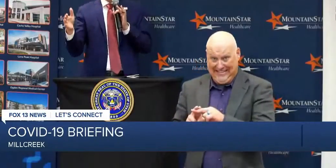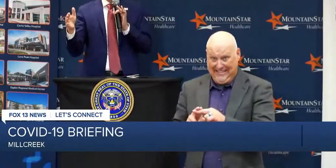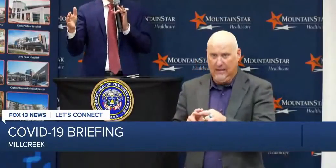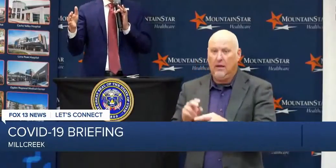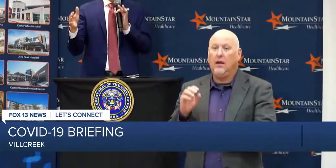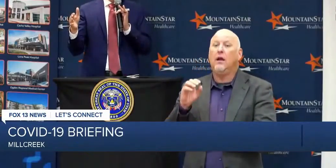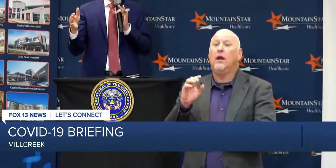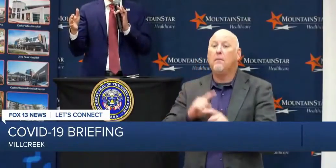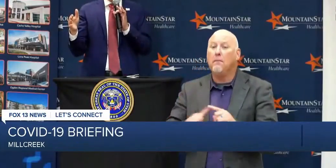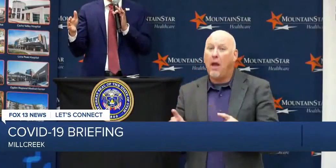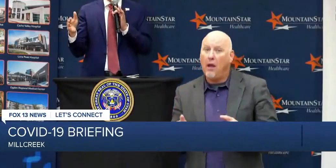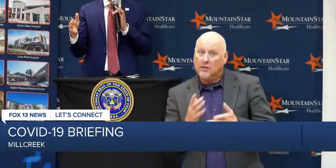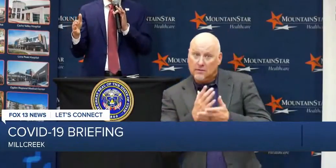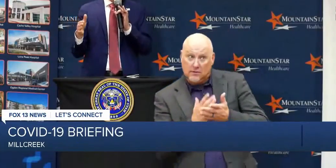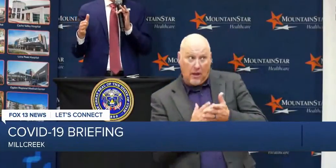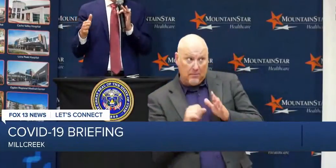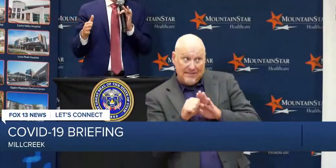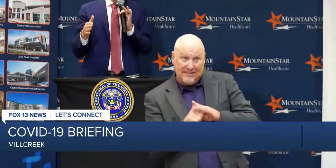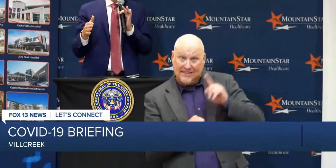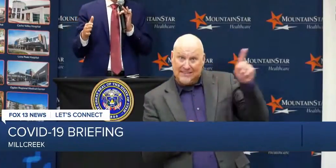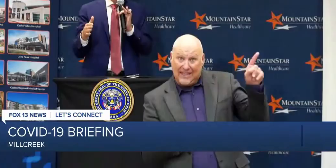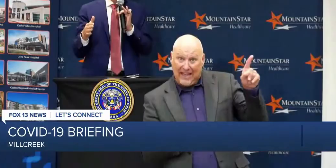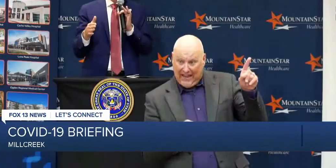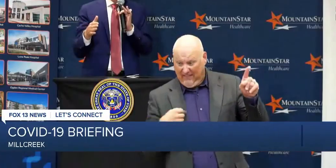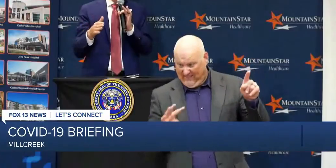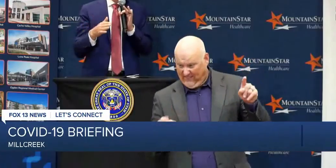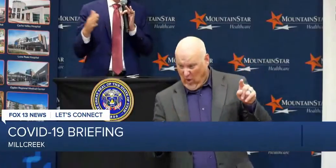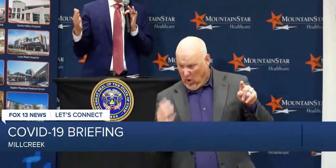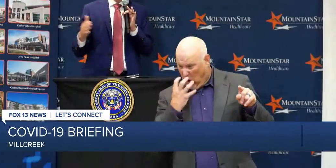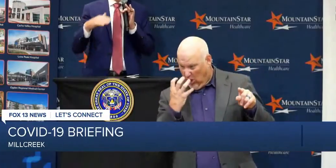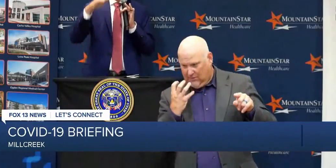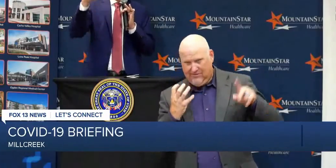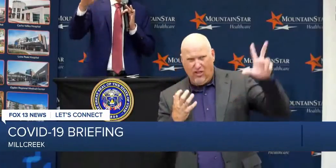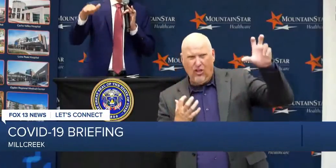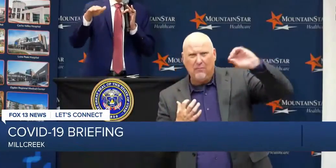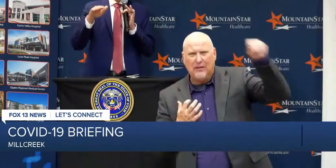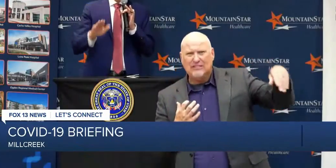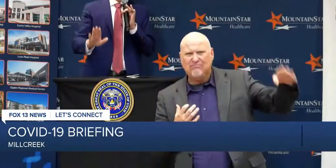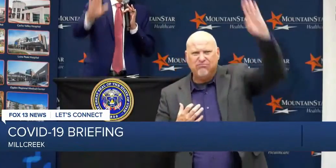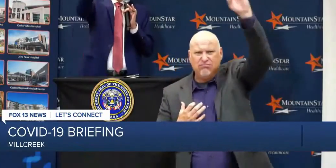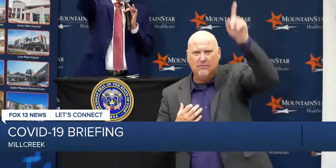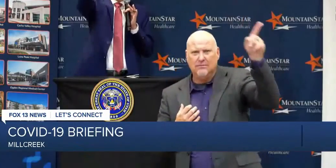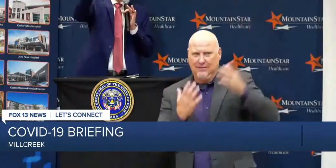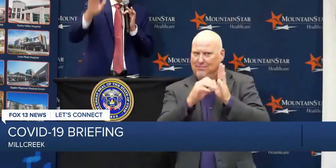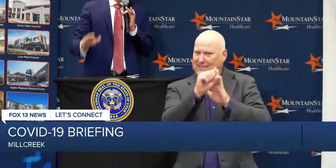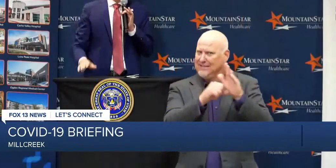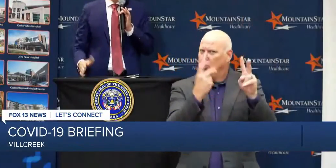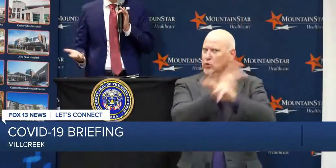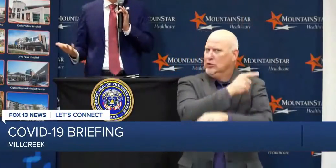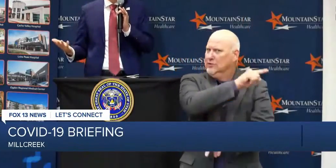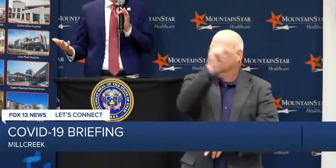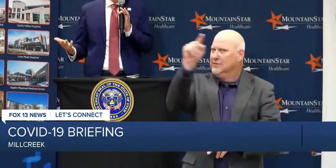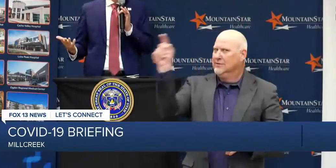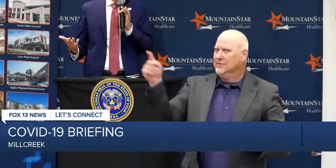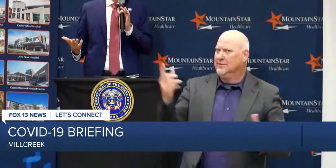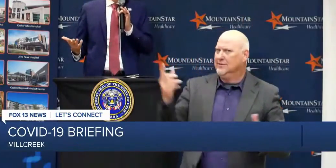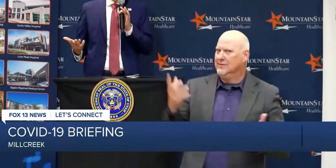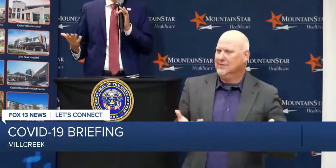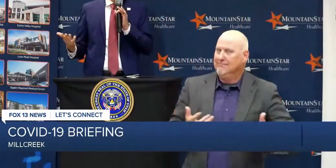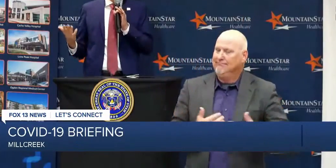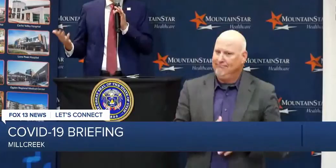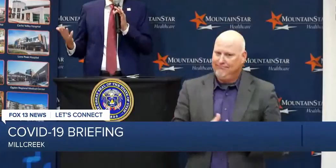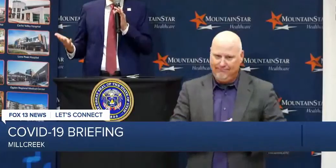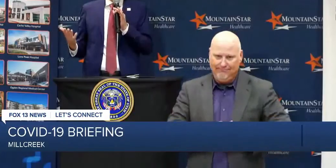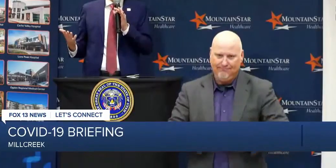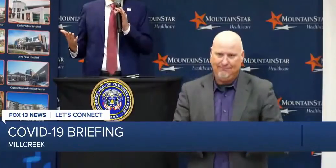a crest and coming back the other way. But it could be that it's just a pause and we're going to shoot right back up again.